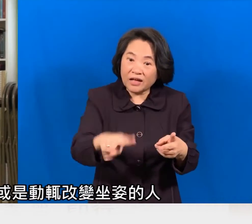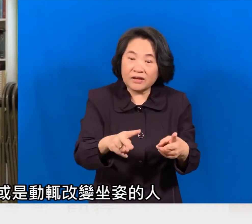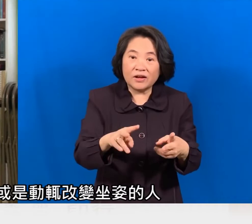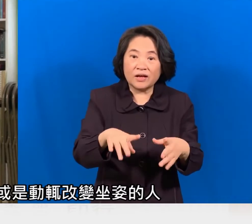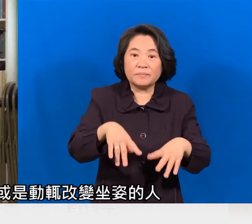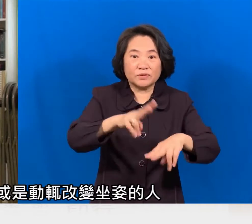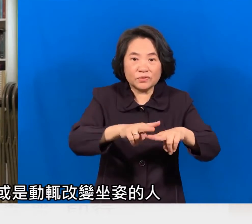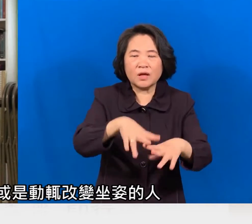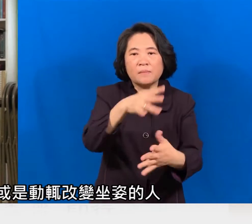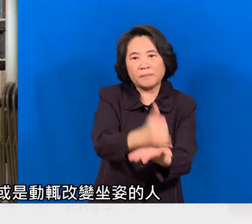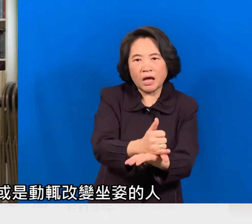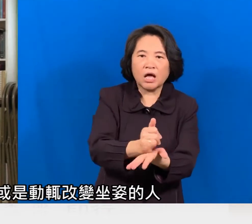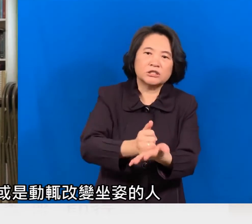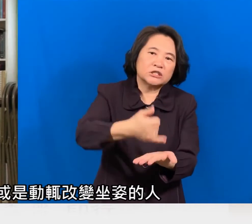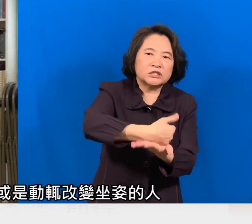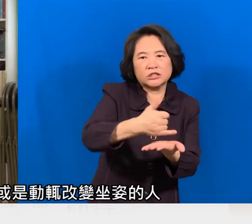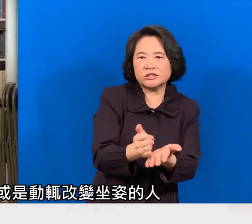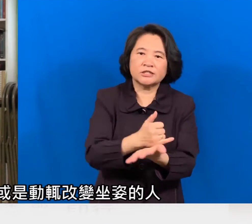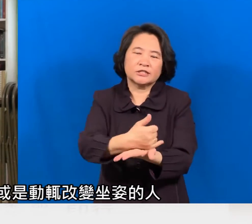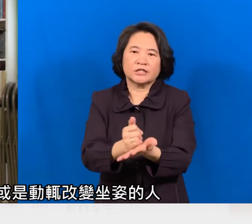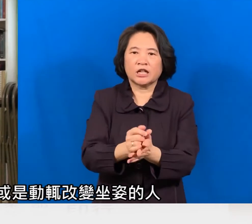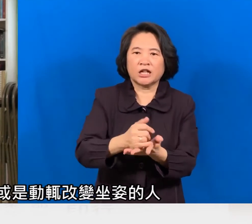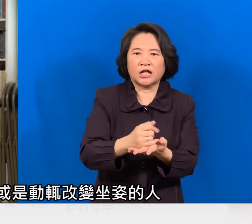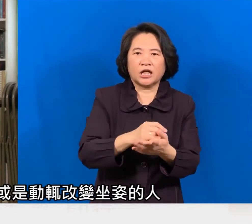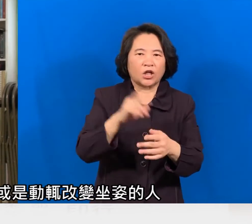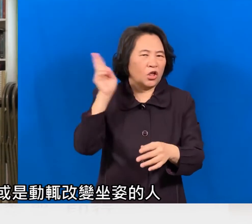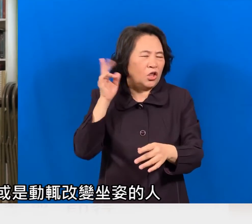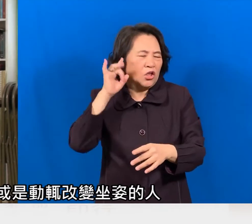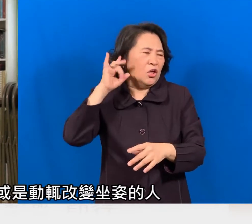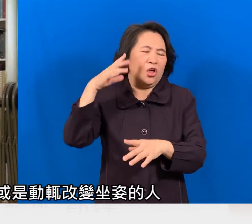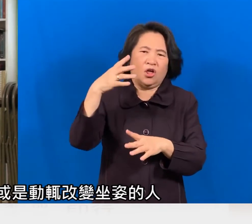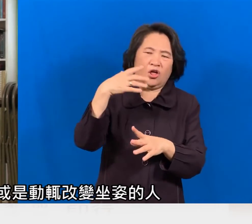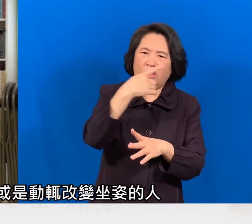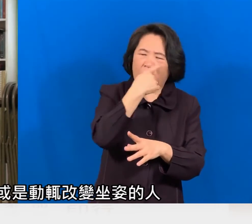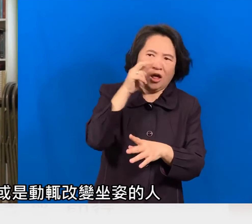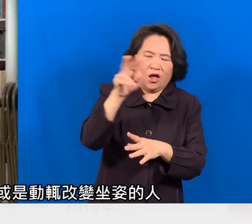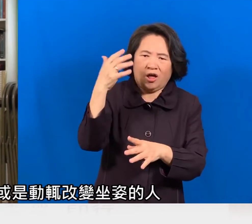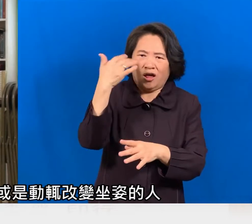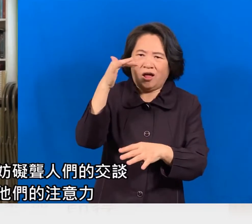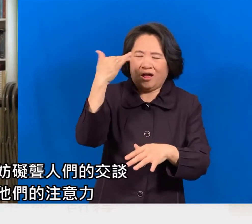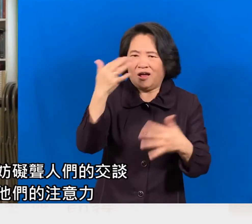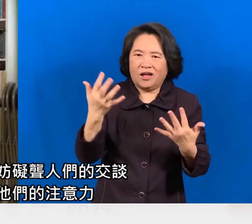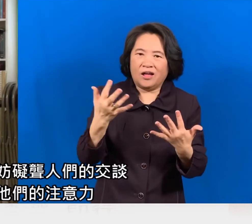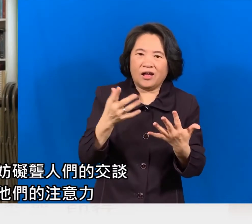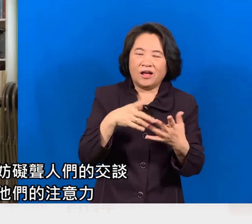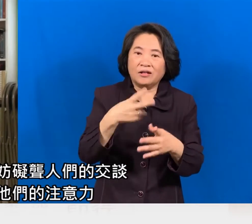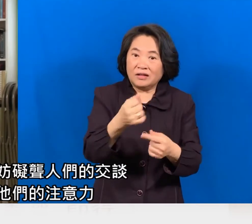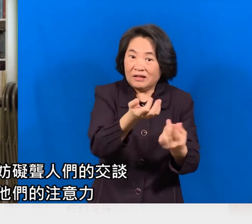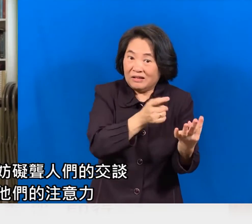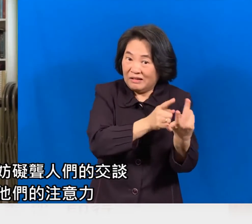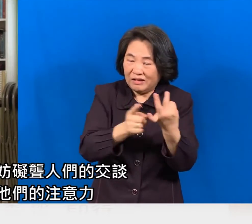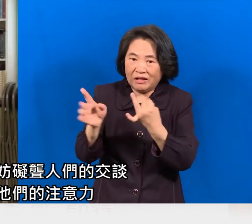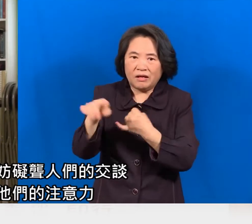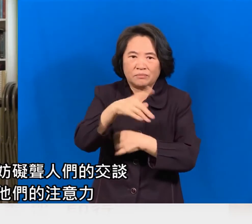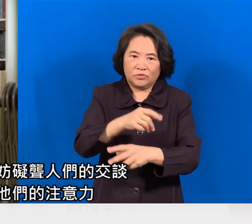floor, or people who are often changing seats or changing their position while sitting, rarely fail to annoy